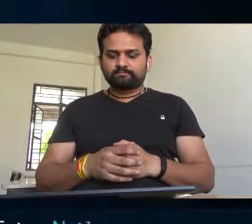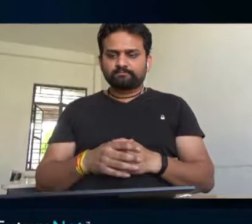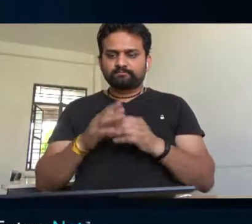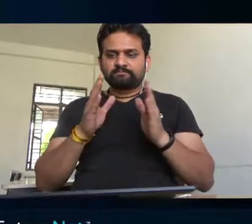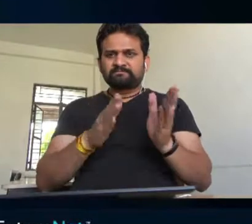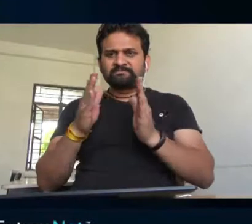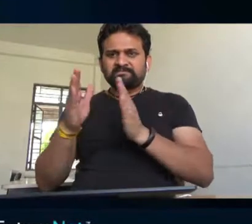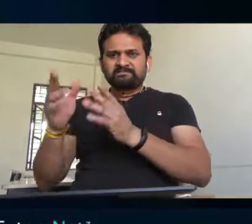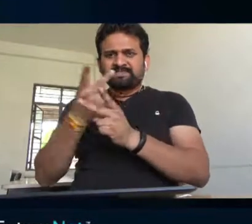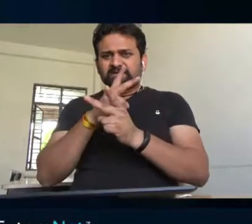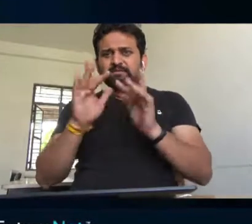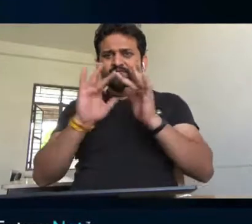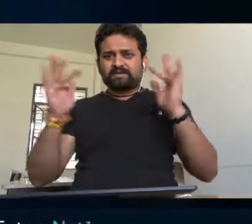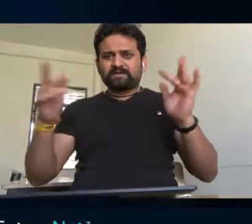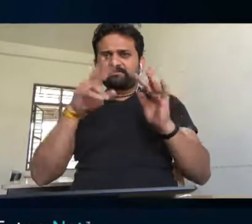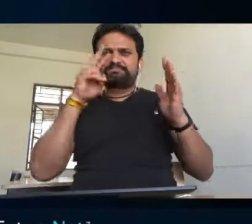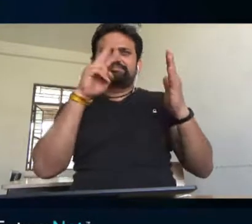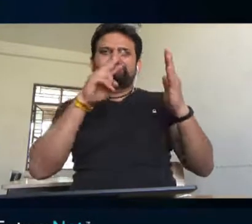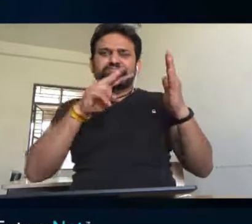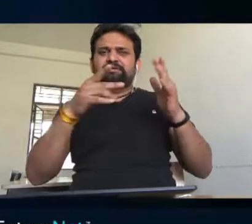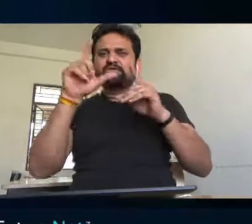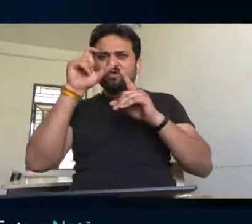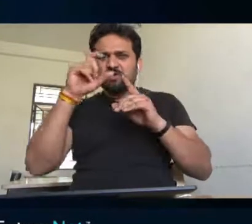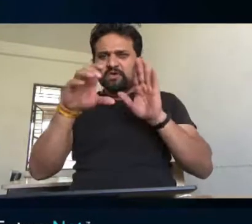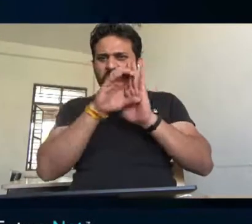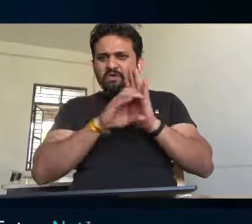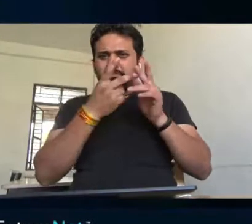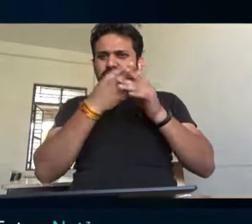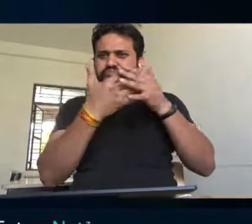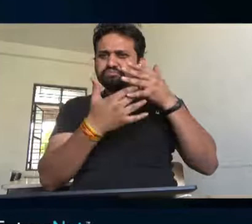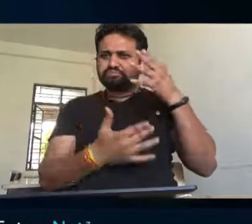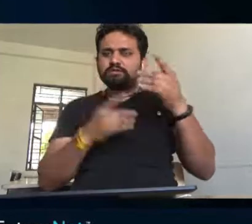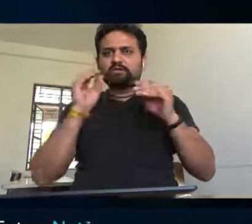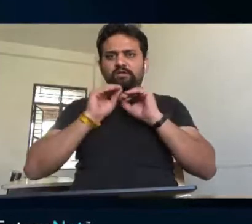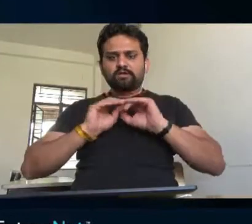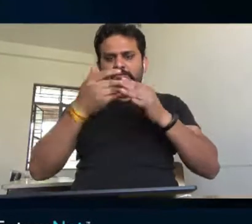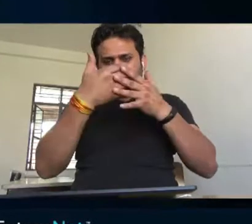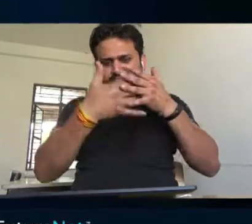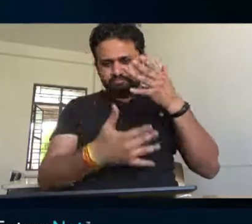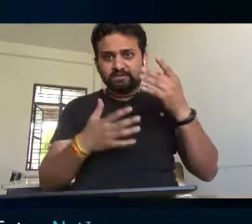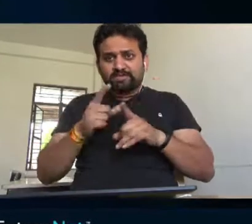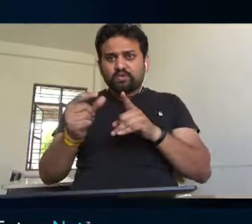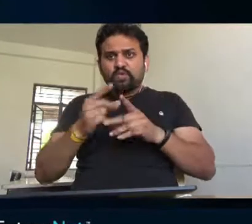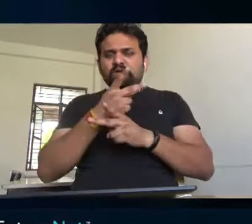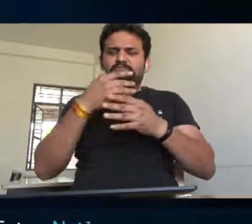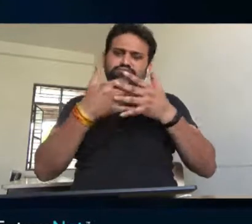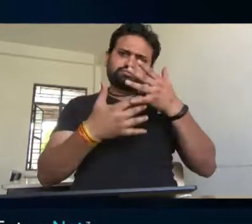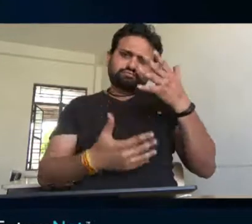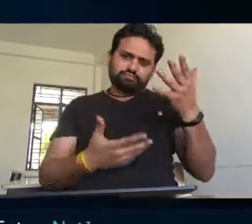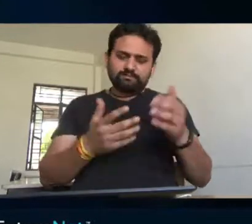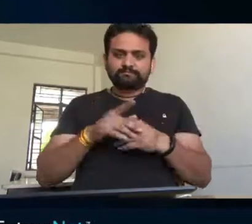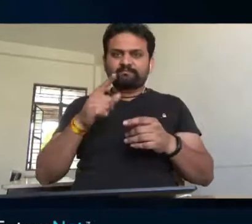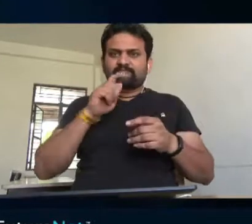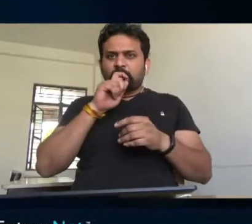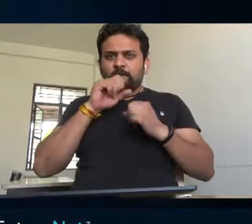is cheerleader kids, and they win now the first, and in one category the first,